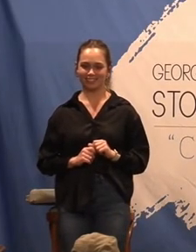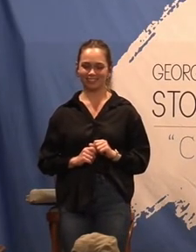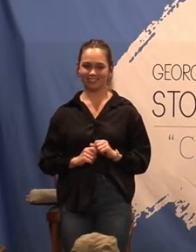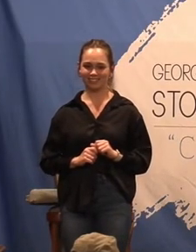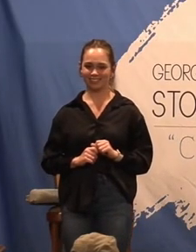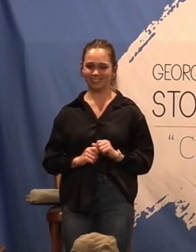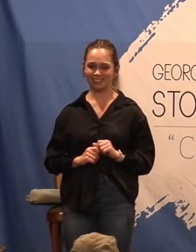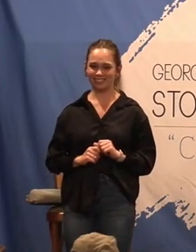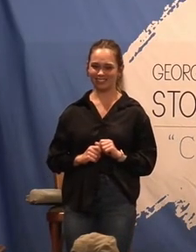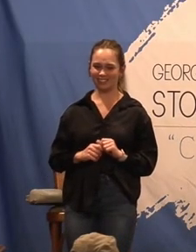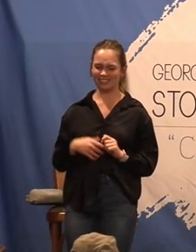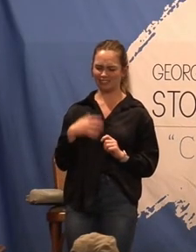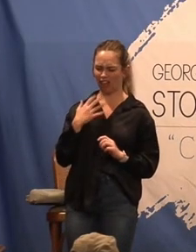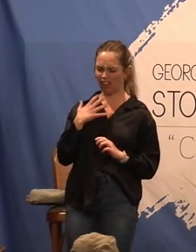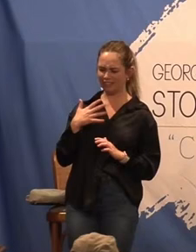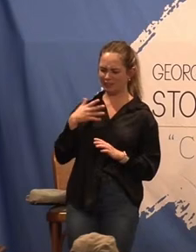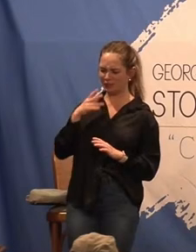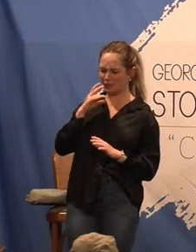Oh.